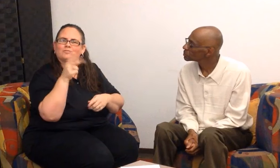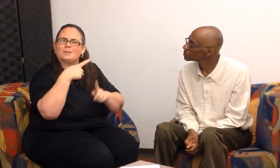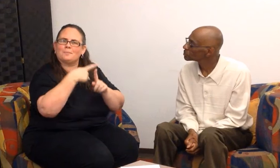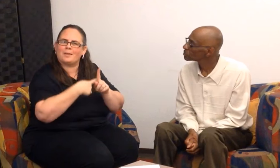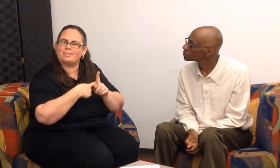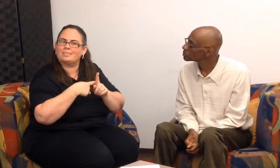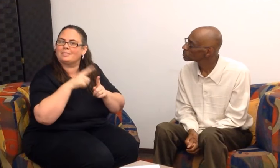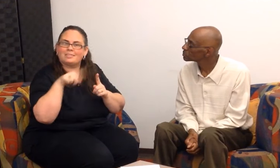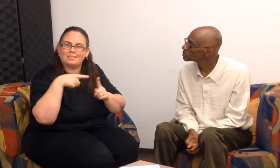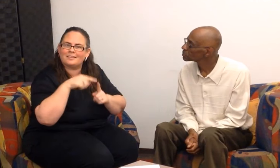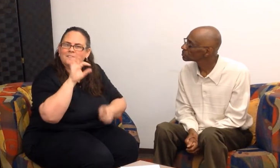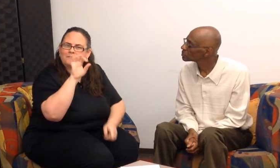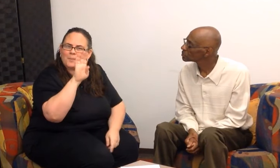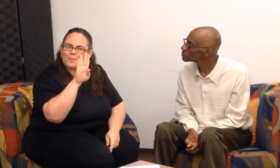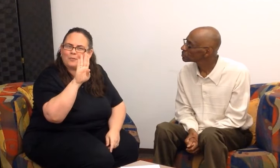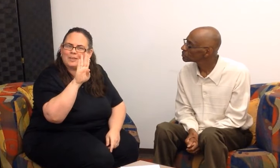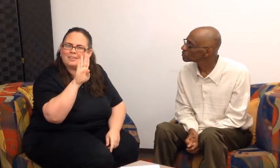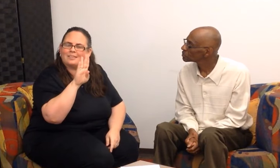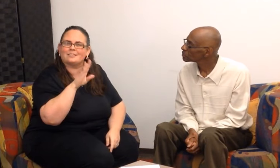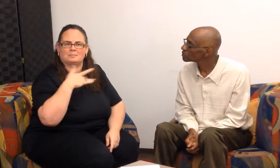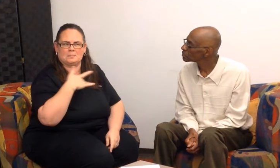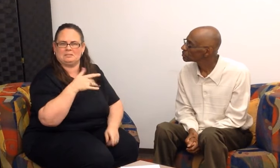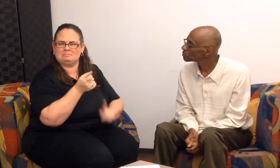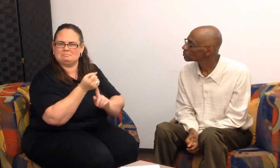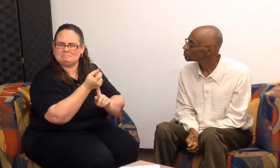as we celebrate Black Deaf History Month in February.